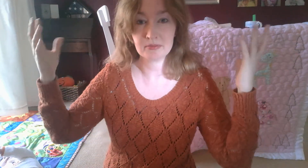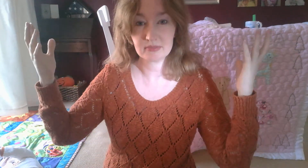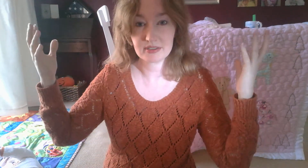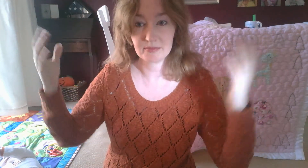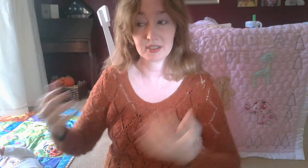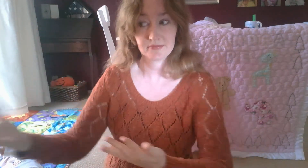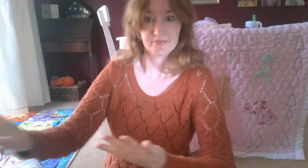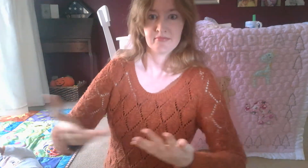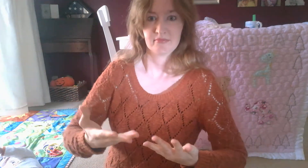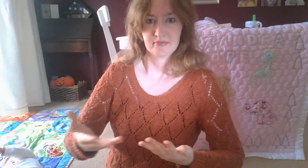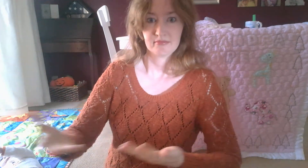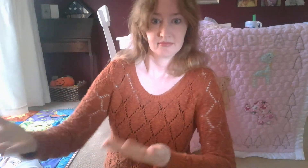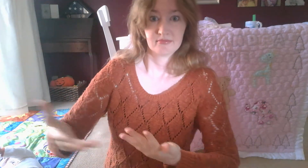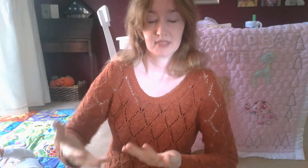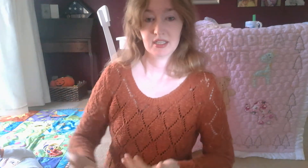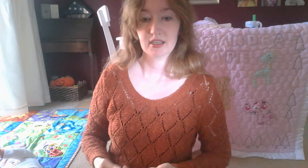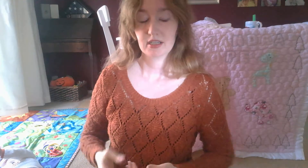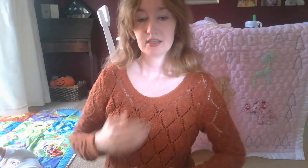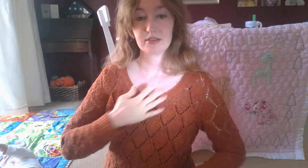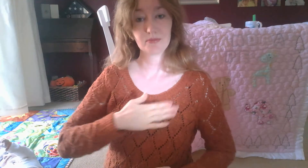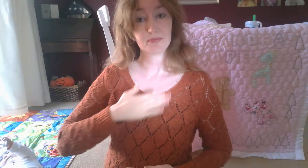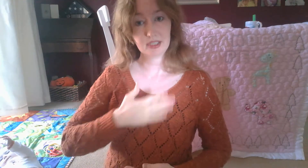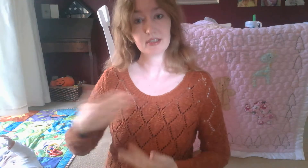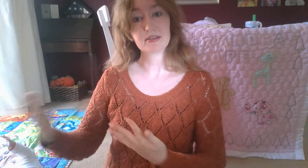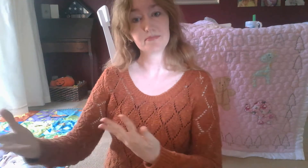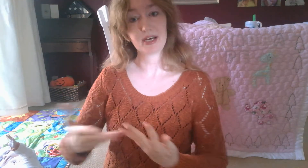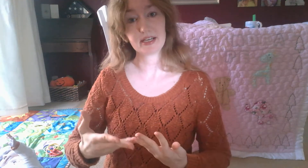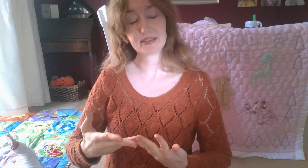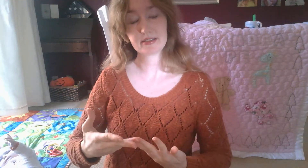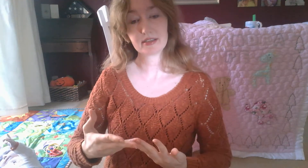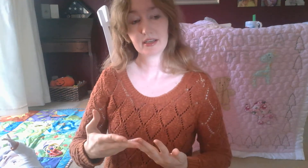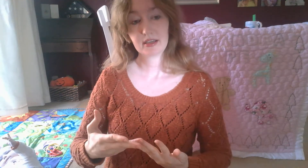room or something. So